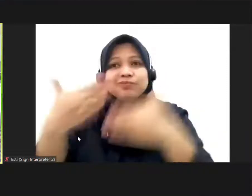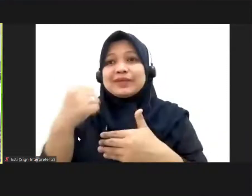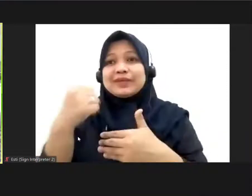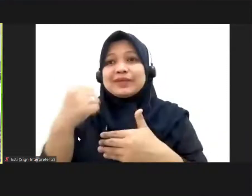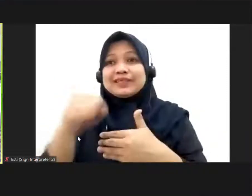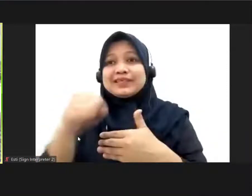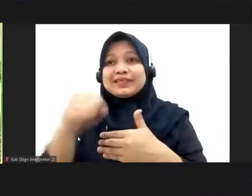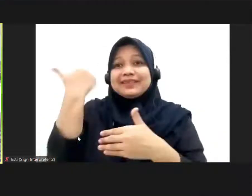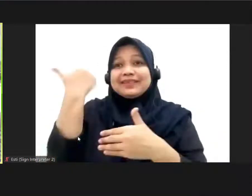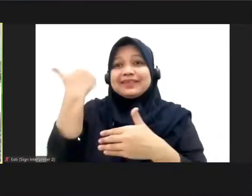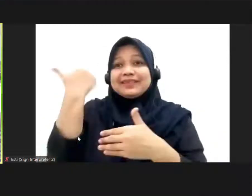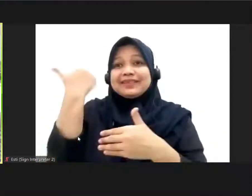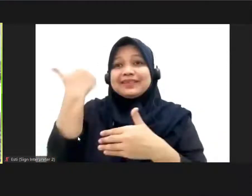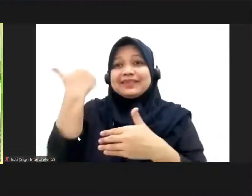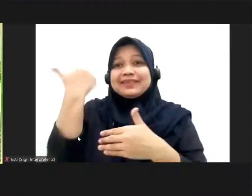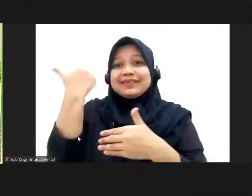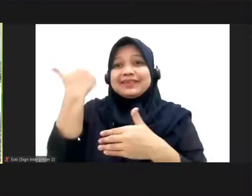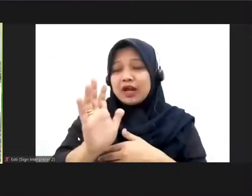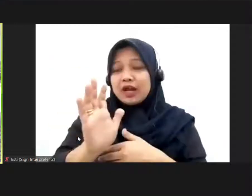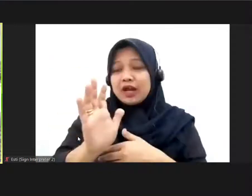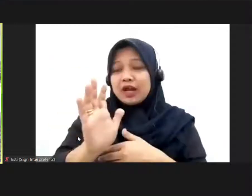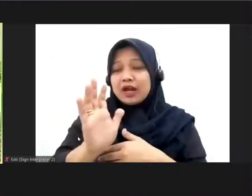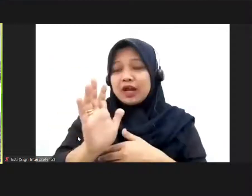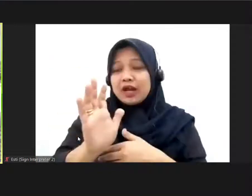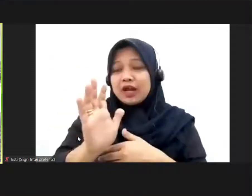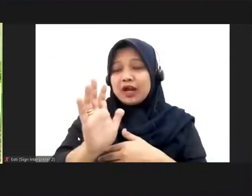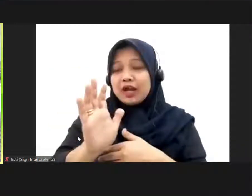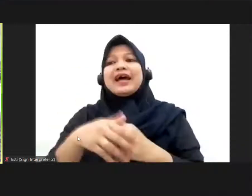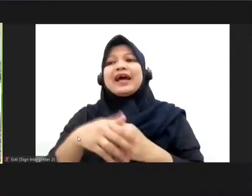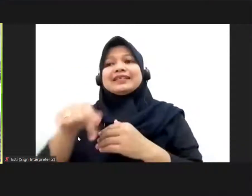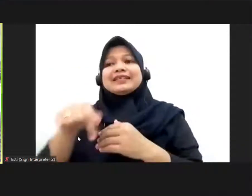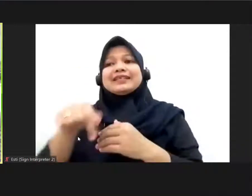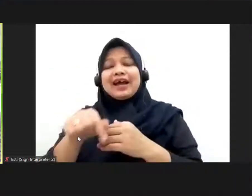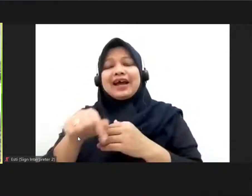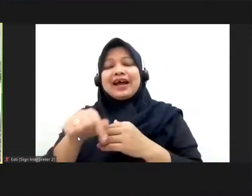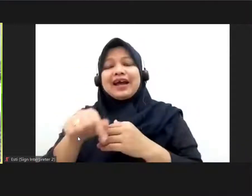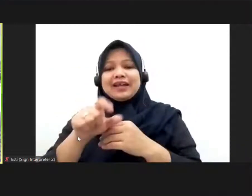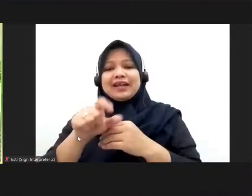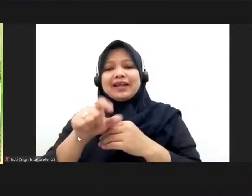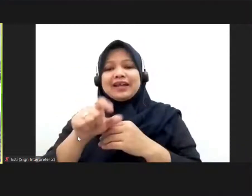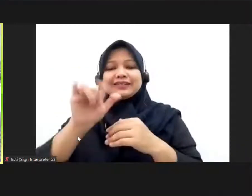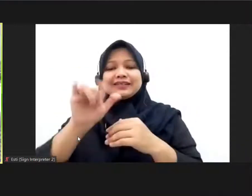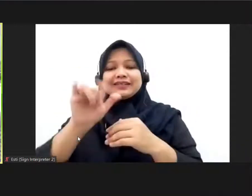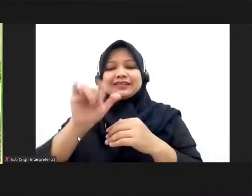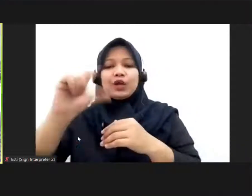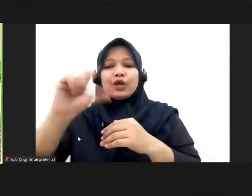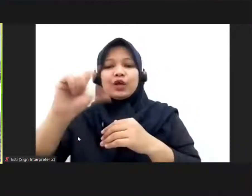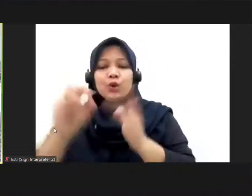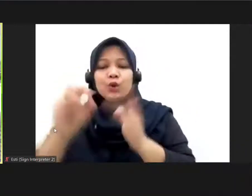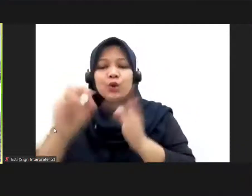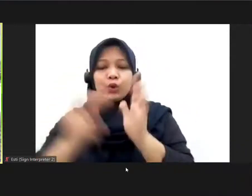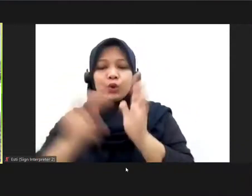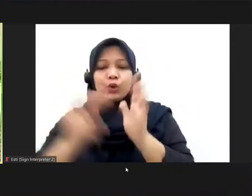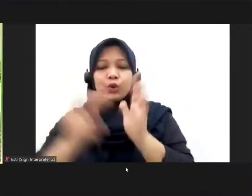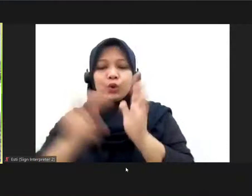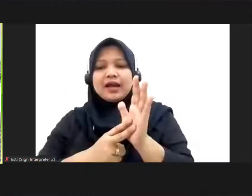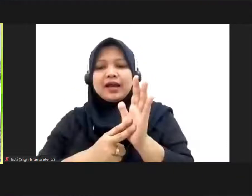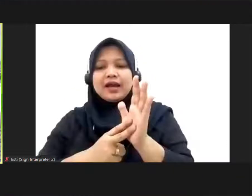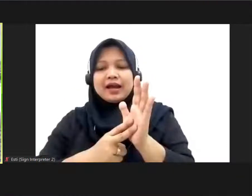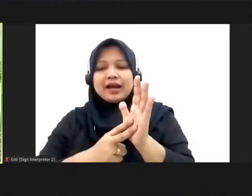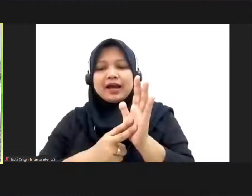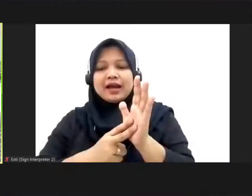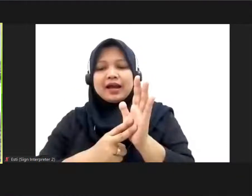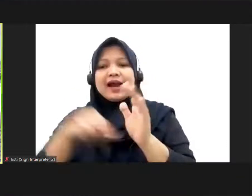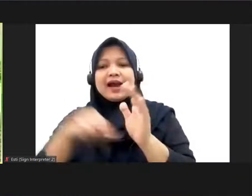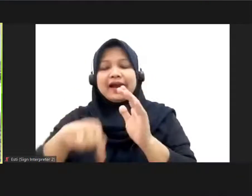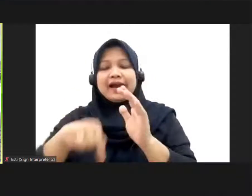are also coming up into the cyclone season. In the last 3 years, we have been fortunate in the Cox's Bazar